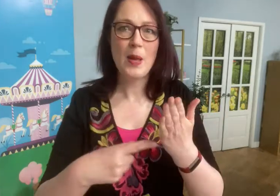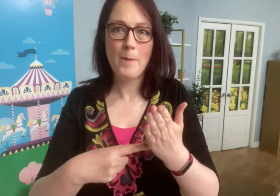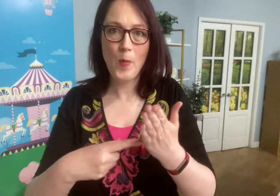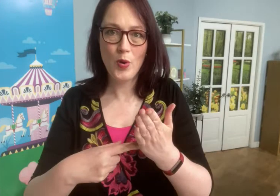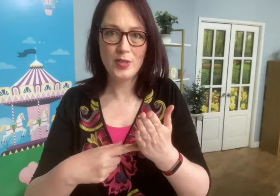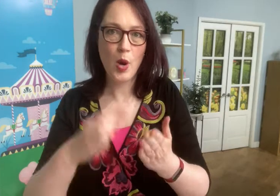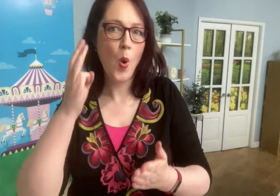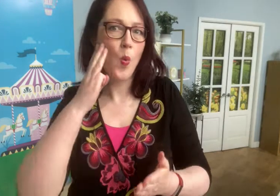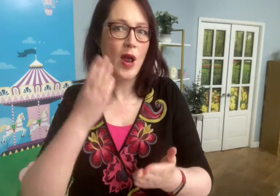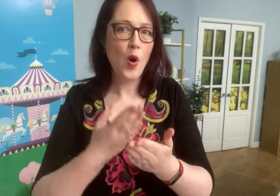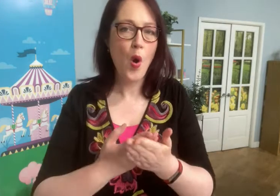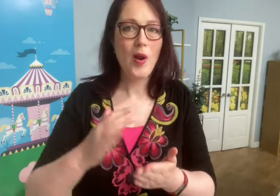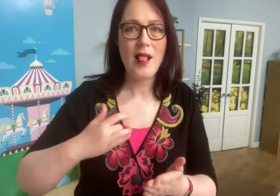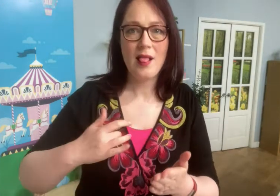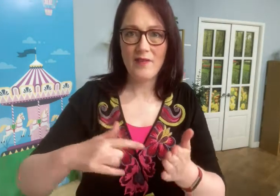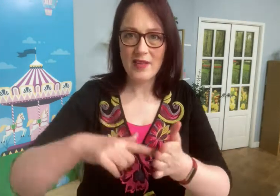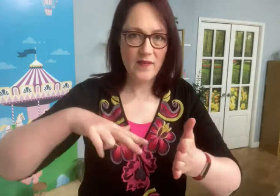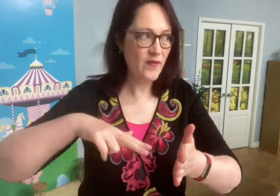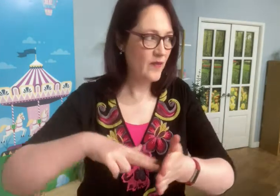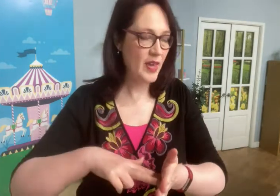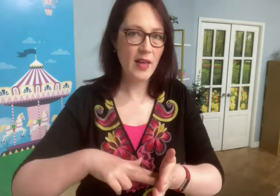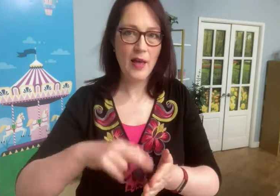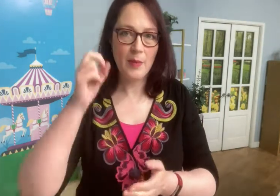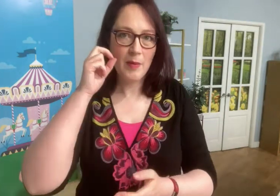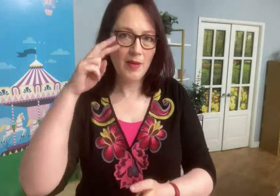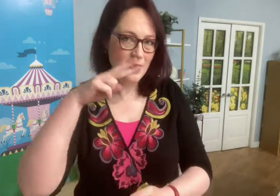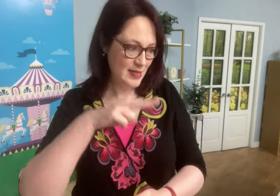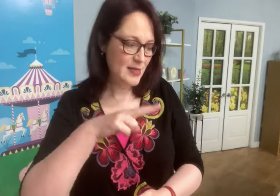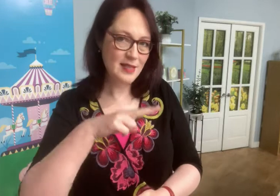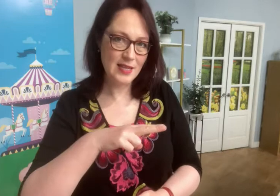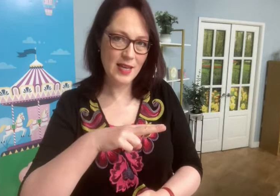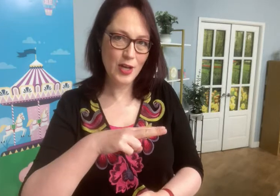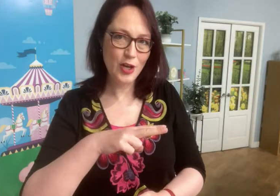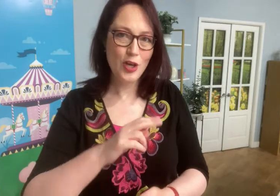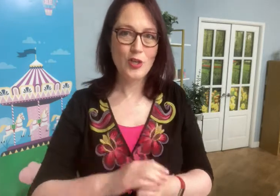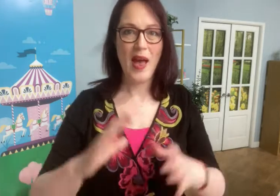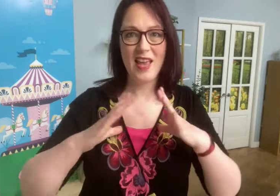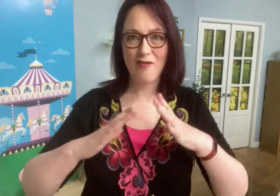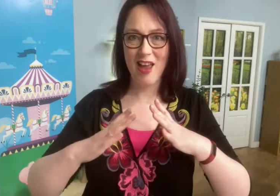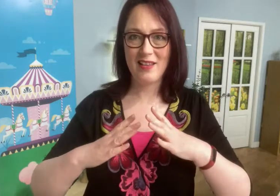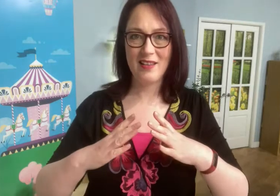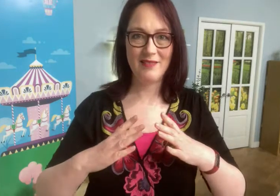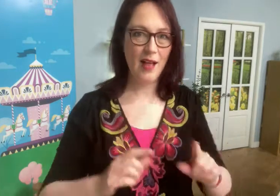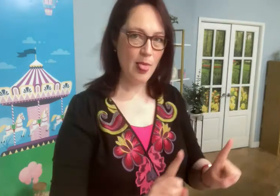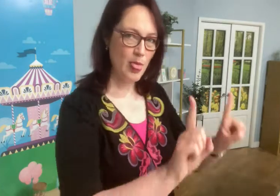work because they put a lot of work into it. But this is important because this is where the people who are watching TV get all their ideas. So it's a